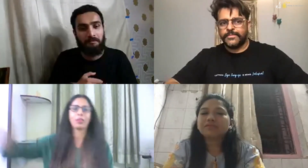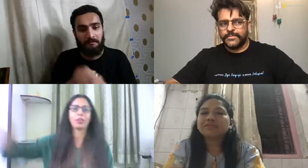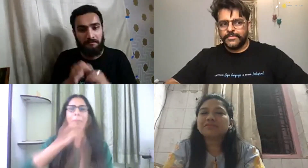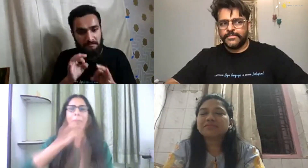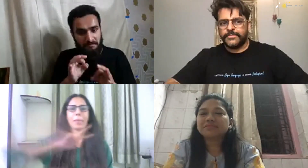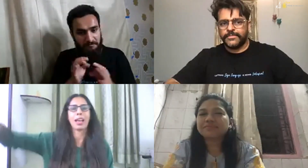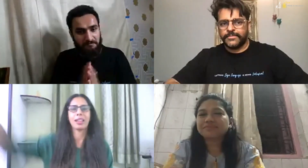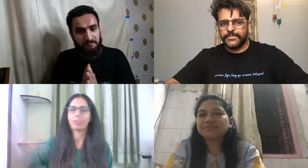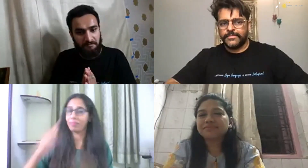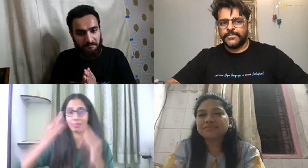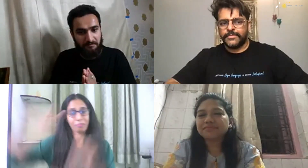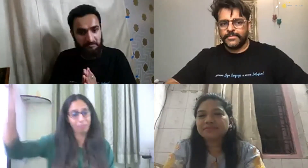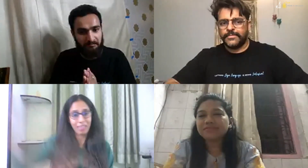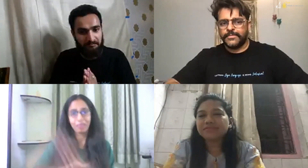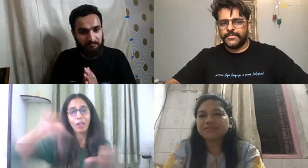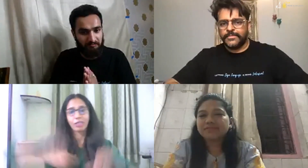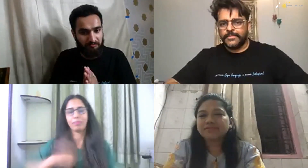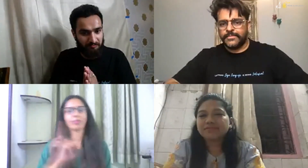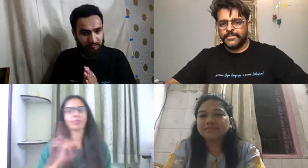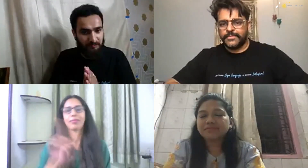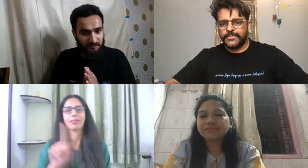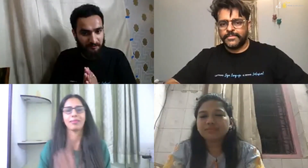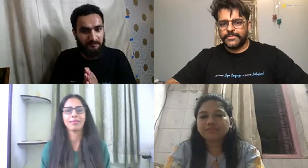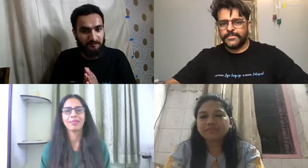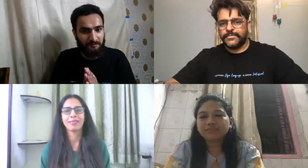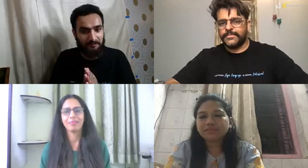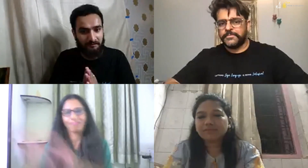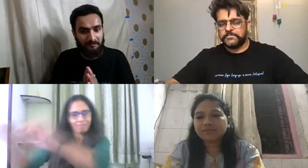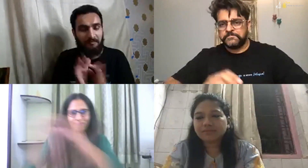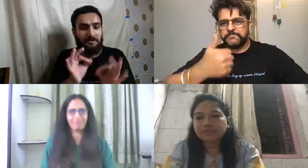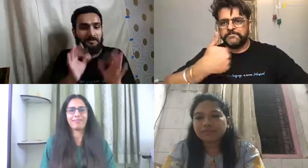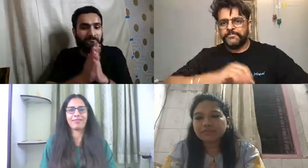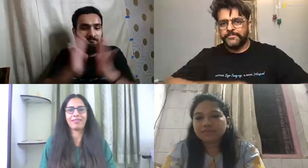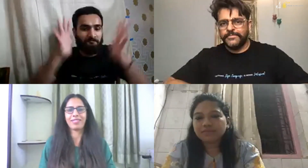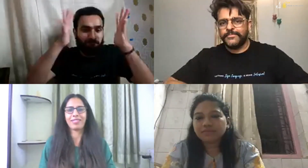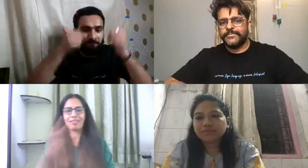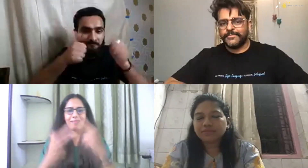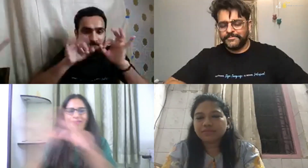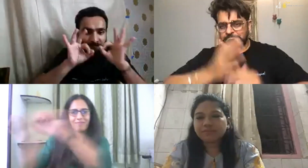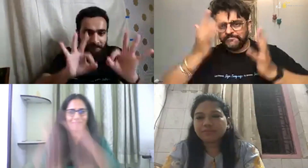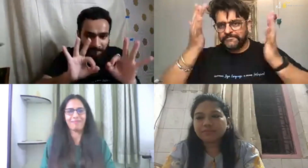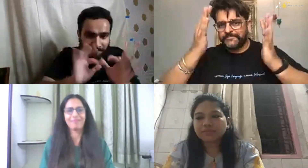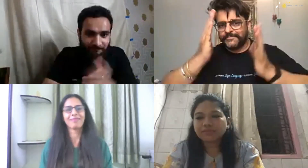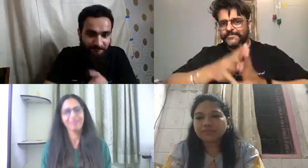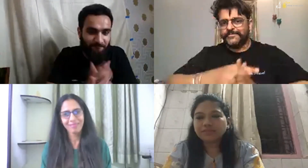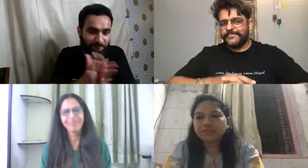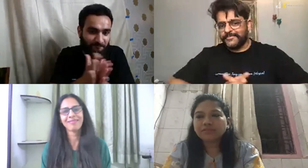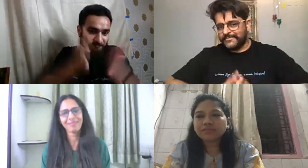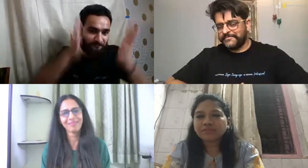work. So when they are satisfied with the work, then they can go ahead. Not later on if they will come back